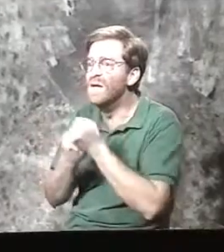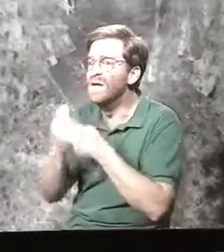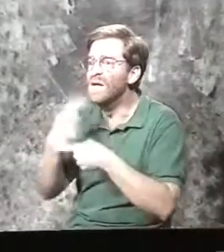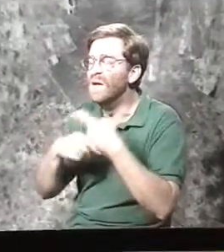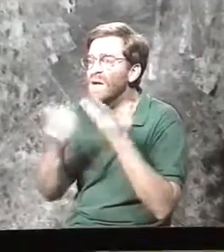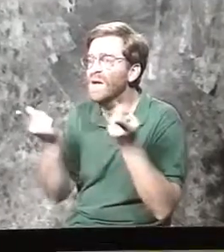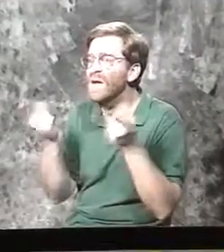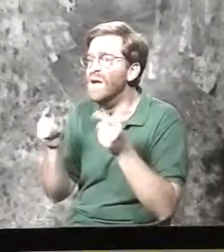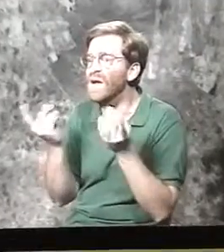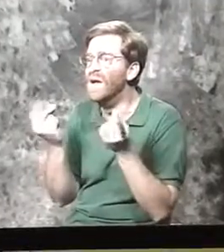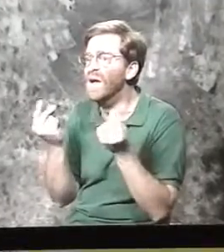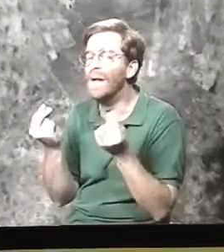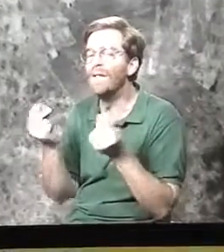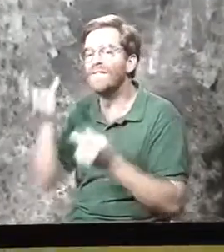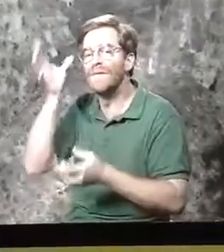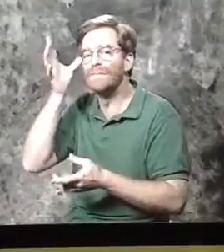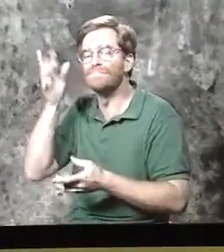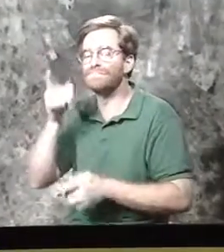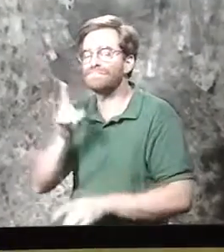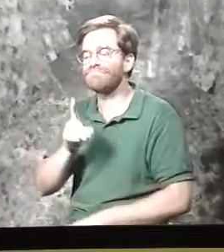and now you want to support sign language? What's going on?